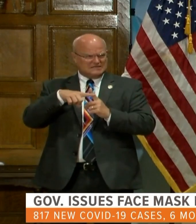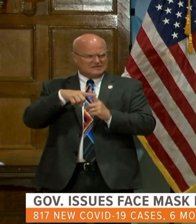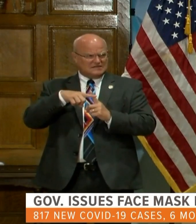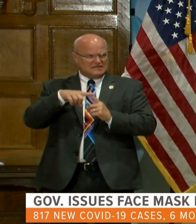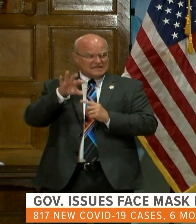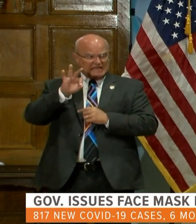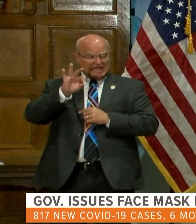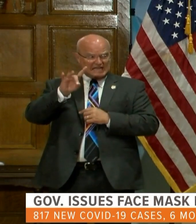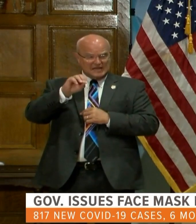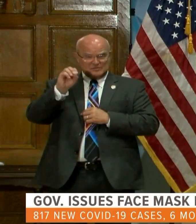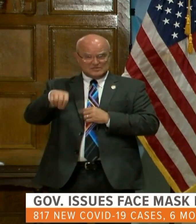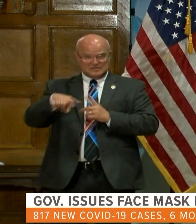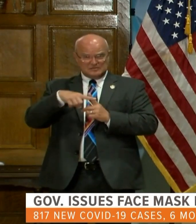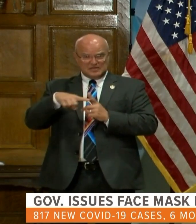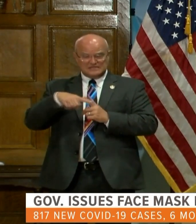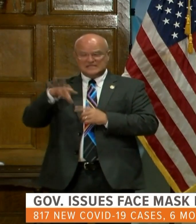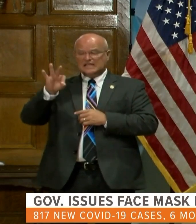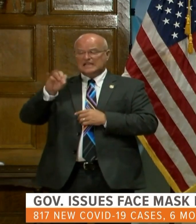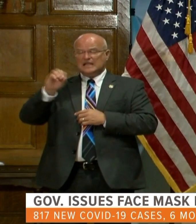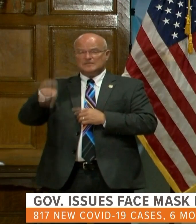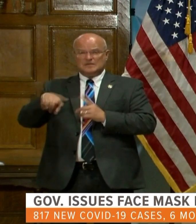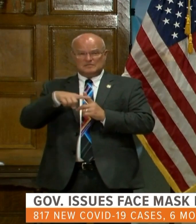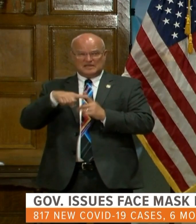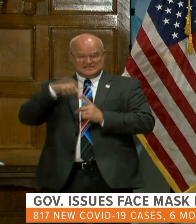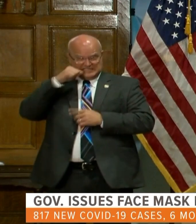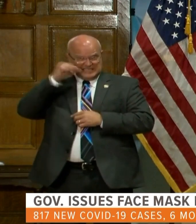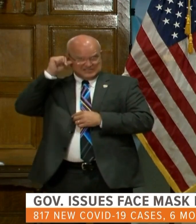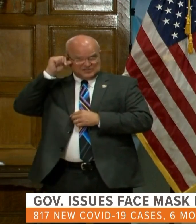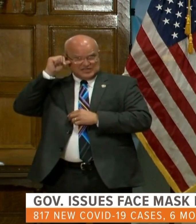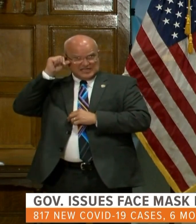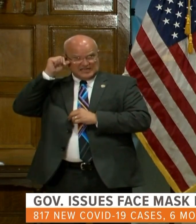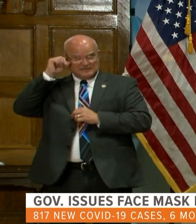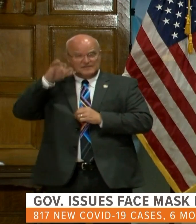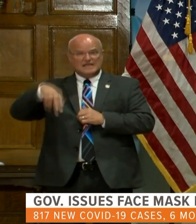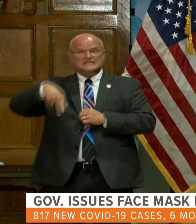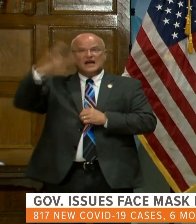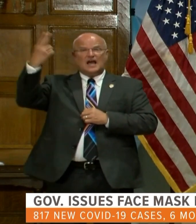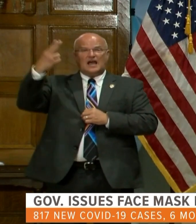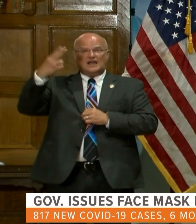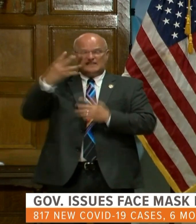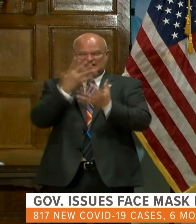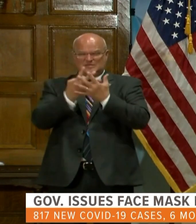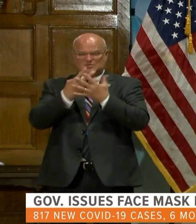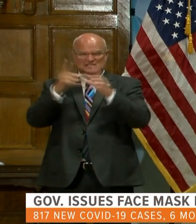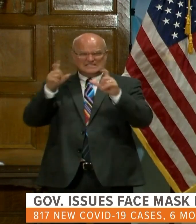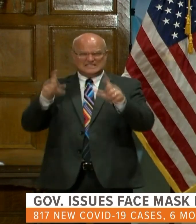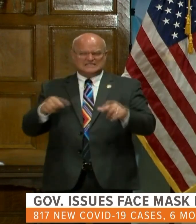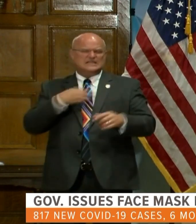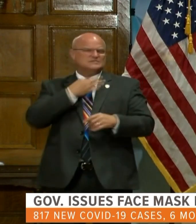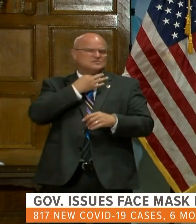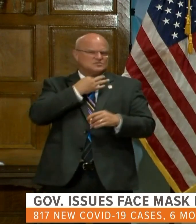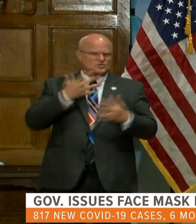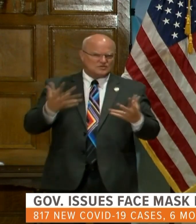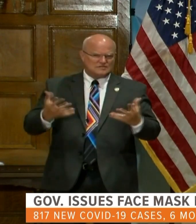2 days ago. 98%? Yeah, and Okay. 90% positive yesterday. So that's higher than our prison testing. I'm just